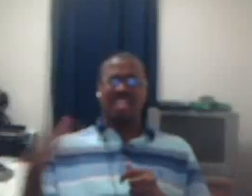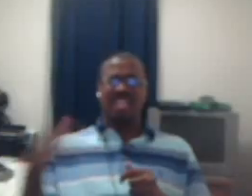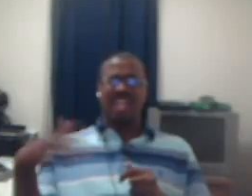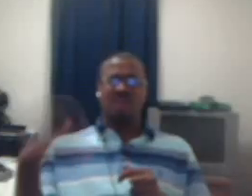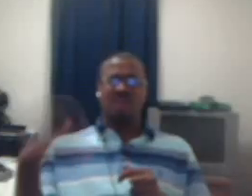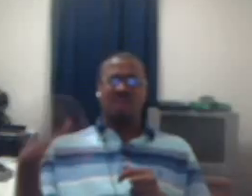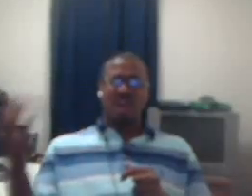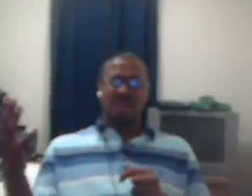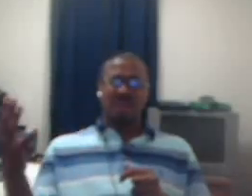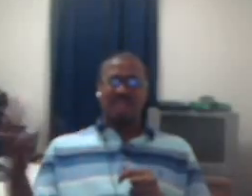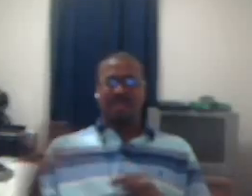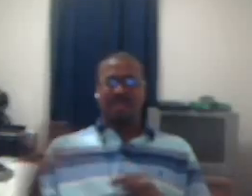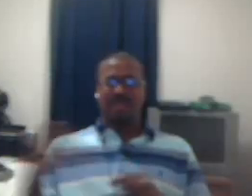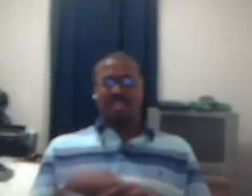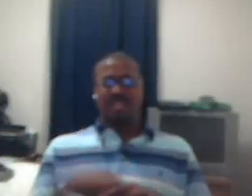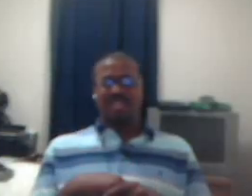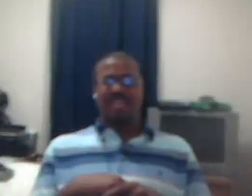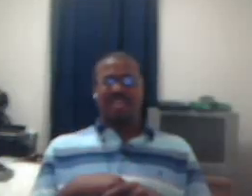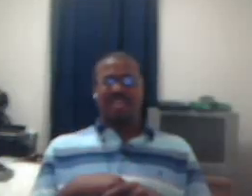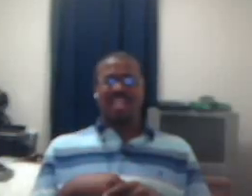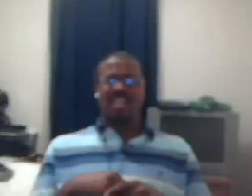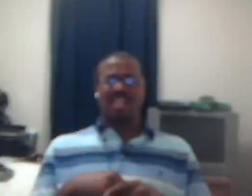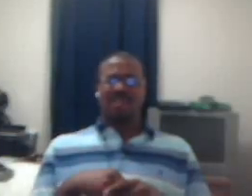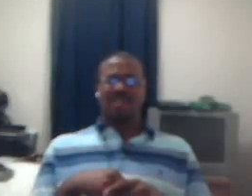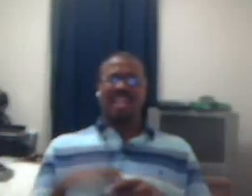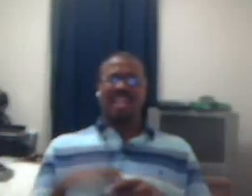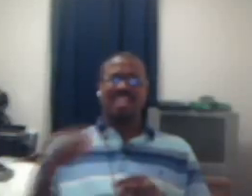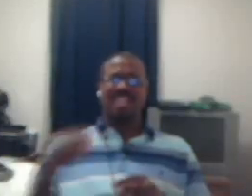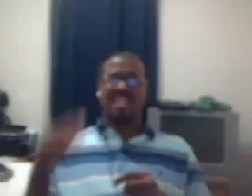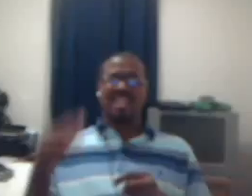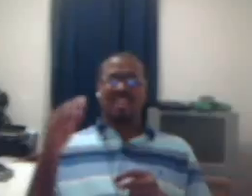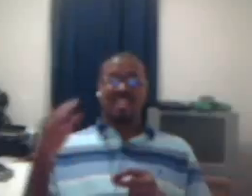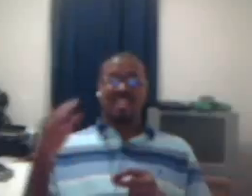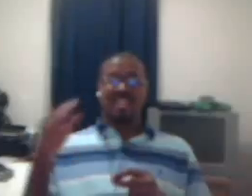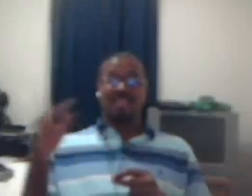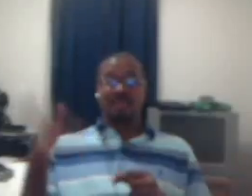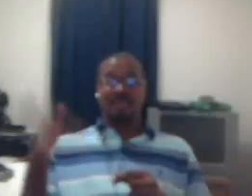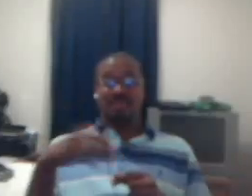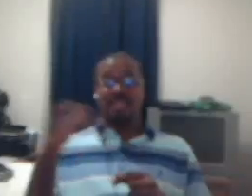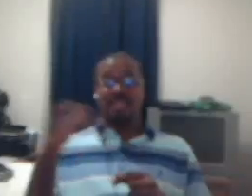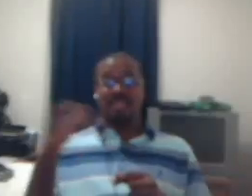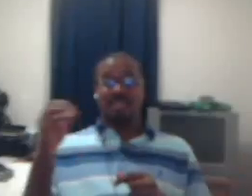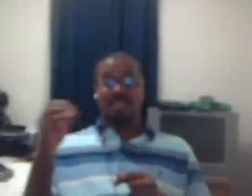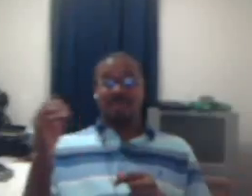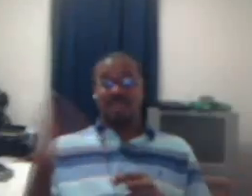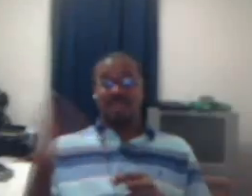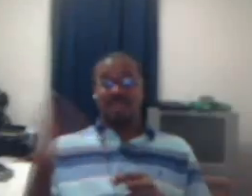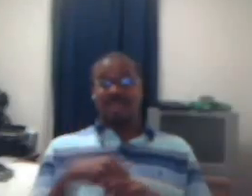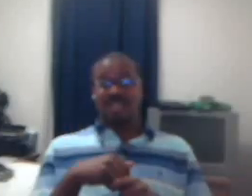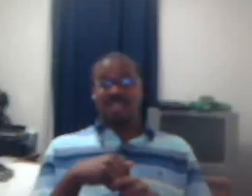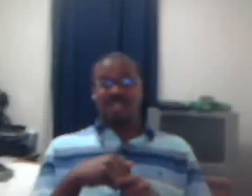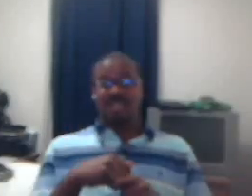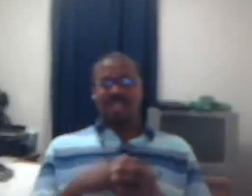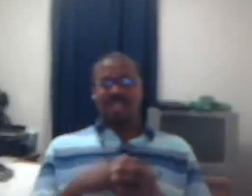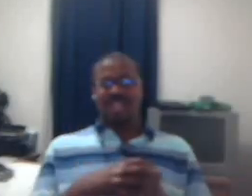it out on all black women and stuff like that. But like I tell y'all, there's some good black women out there, okay?